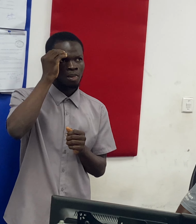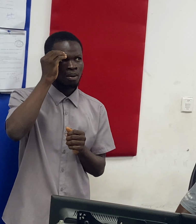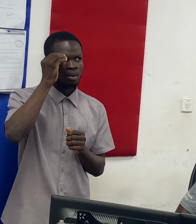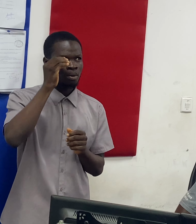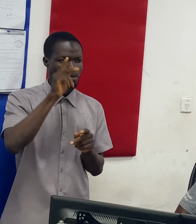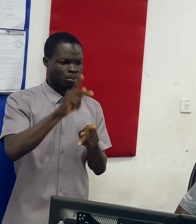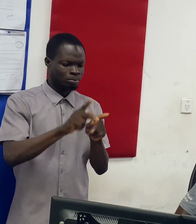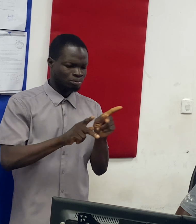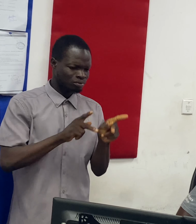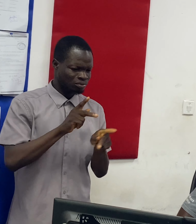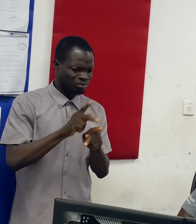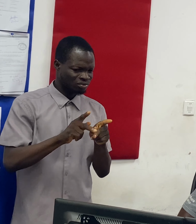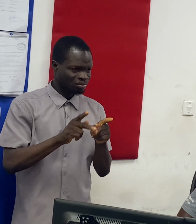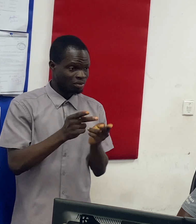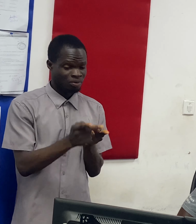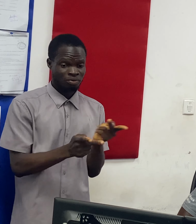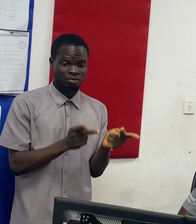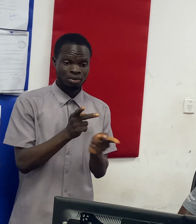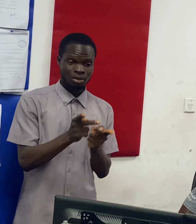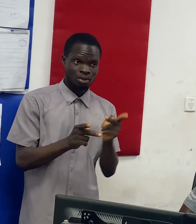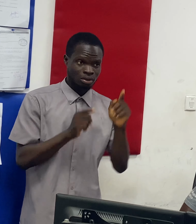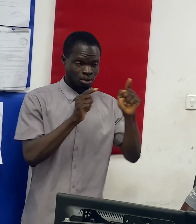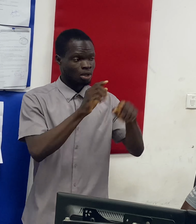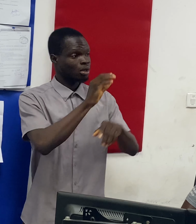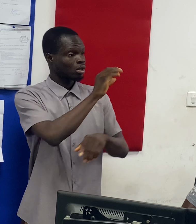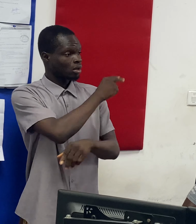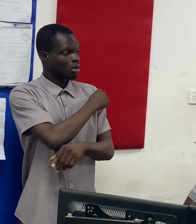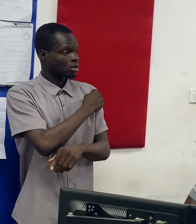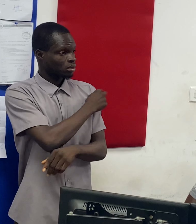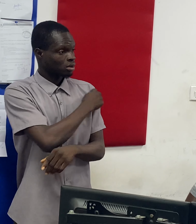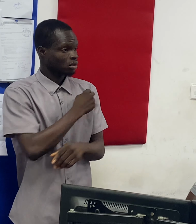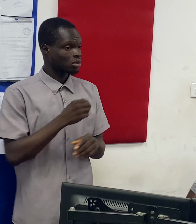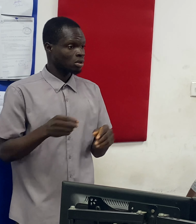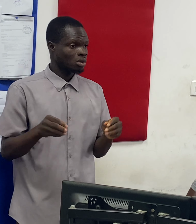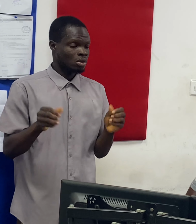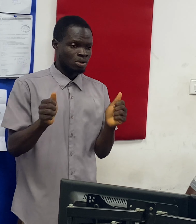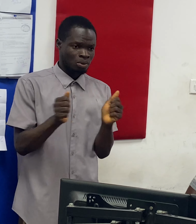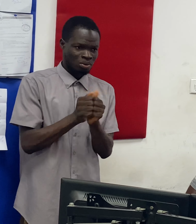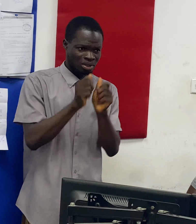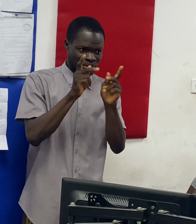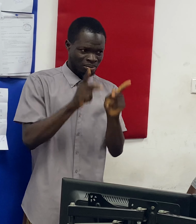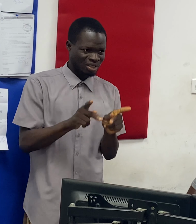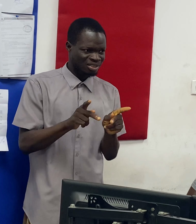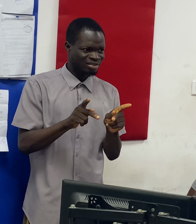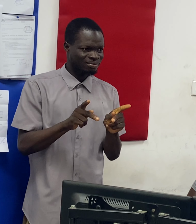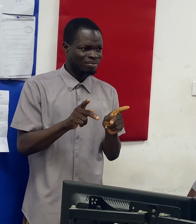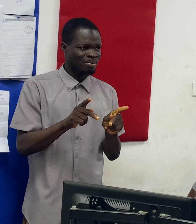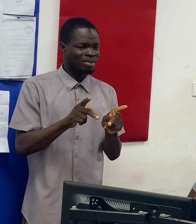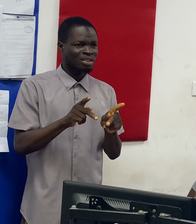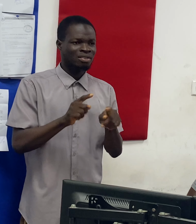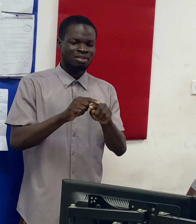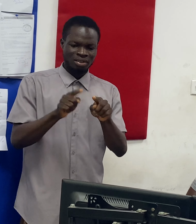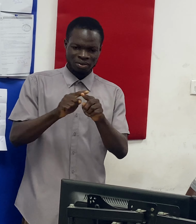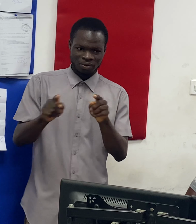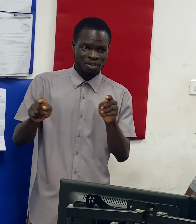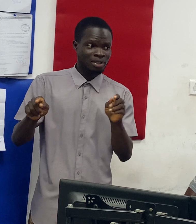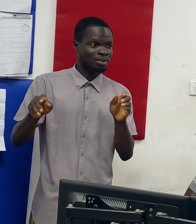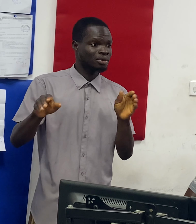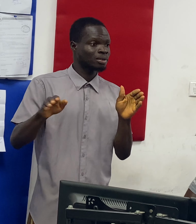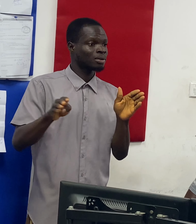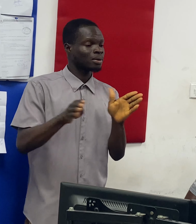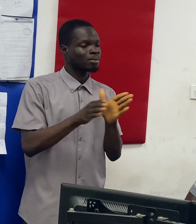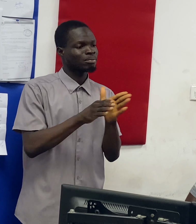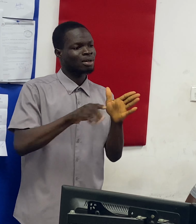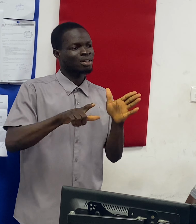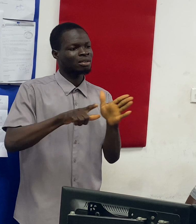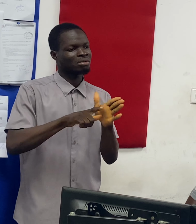the hospital, including persons with different backgrounds, different disabilities. Yeah. So we'd like to know, how